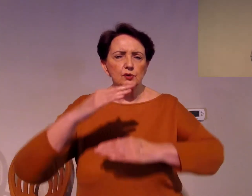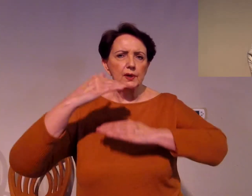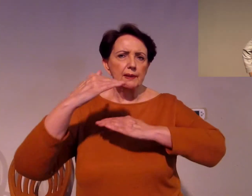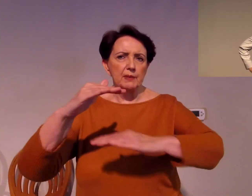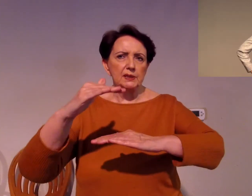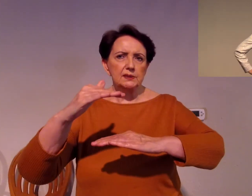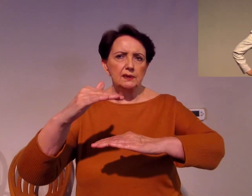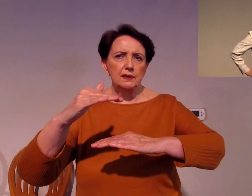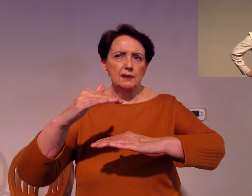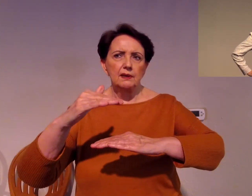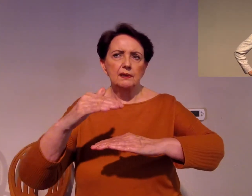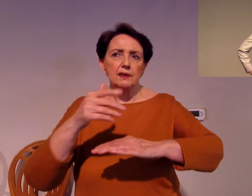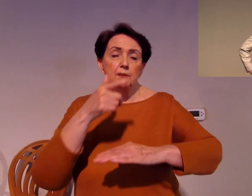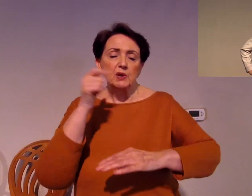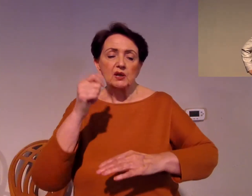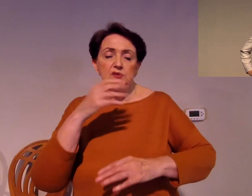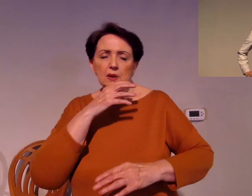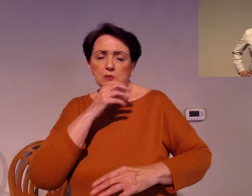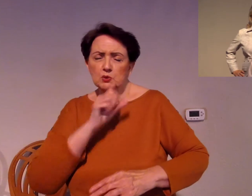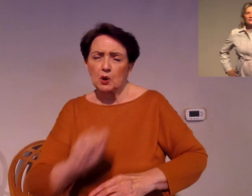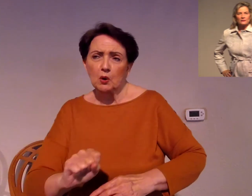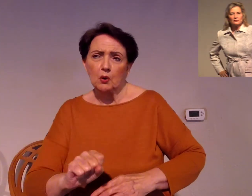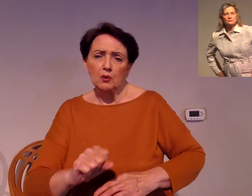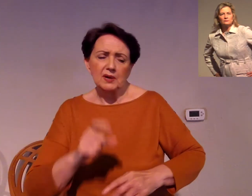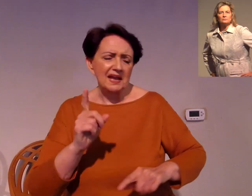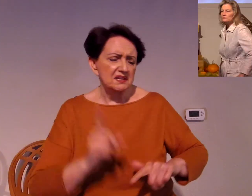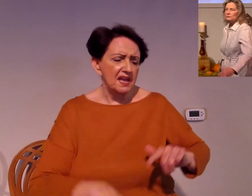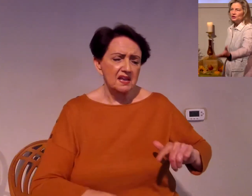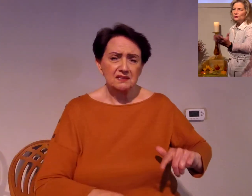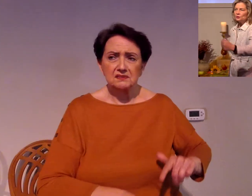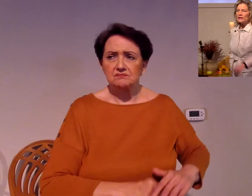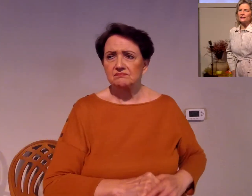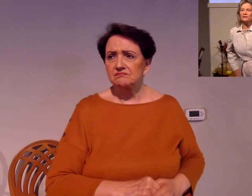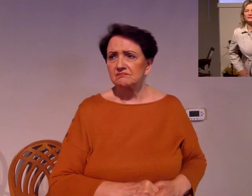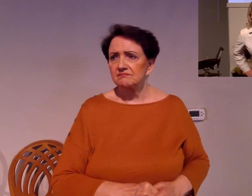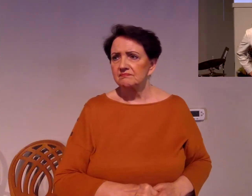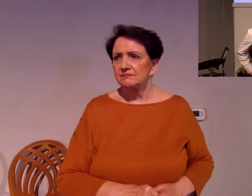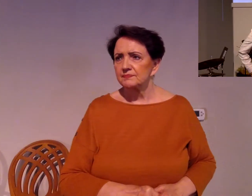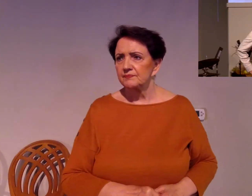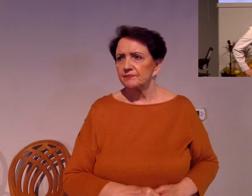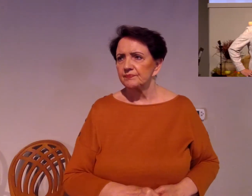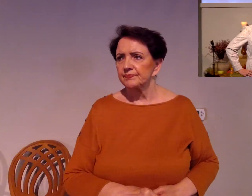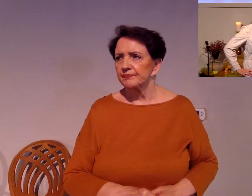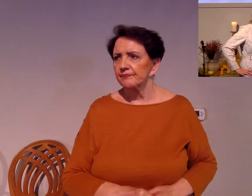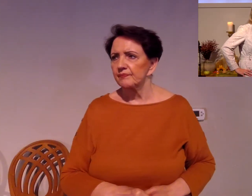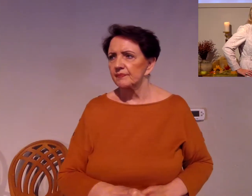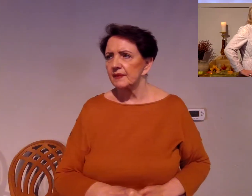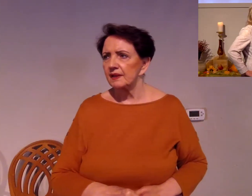thing. Because I'm too old, I can't do what I love to do.